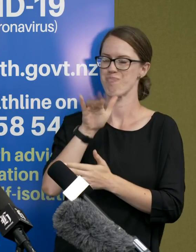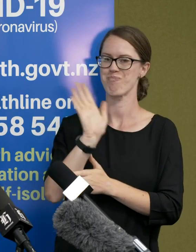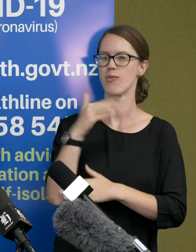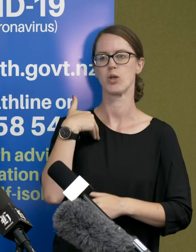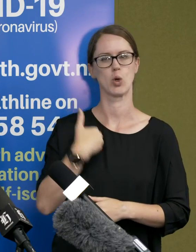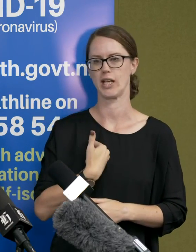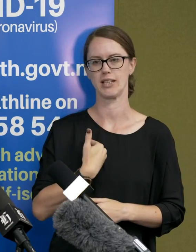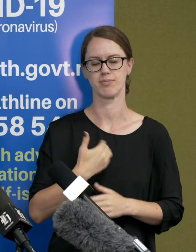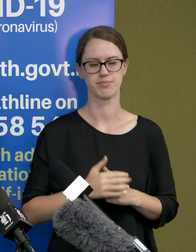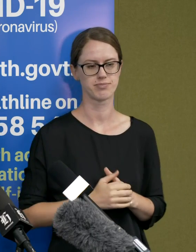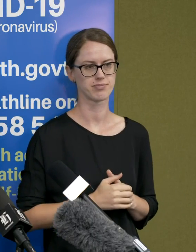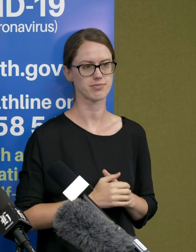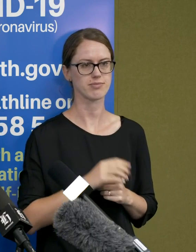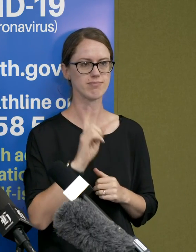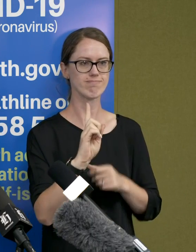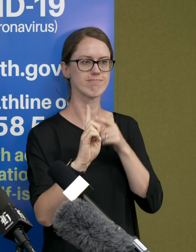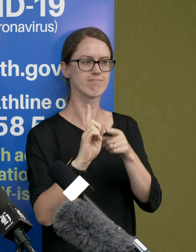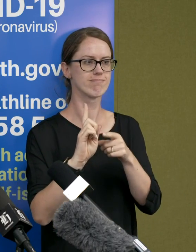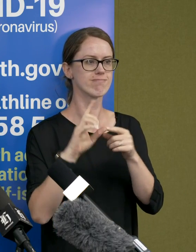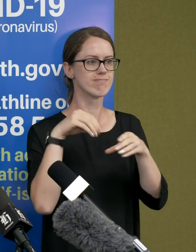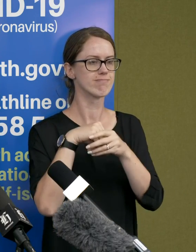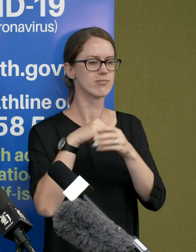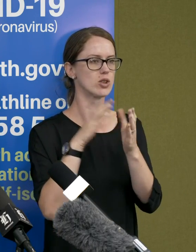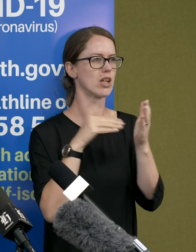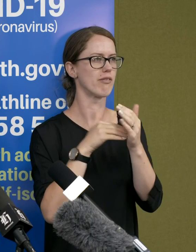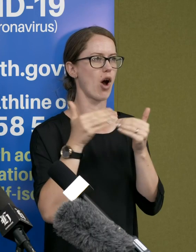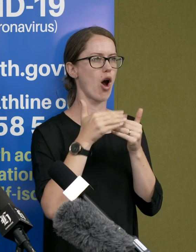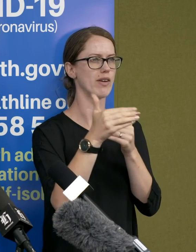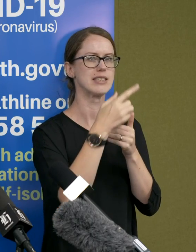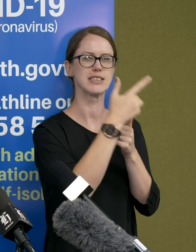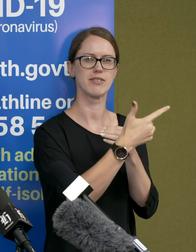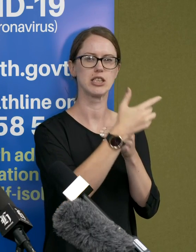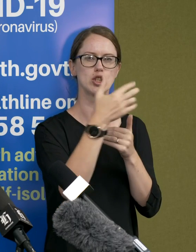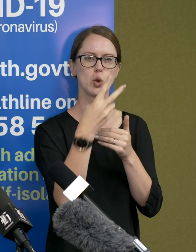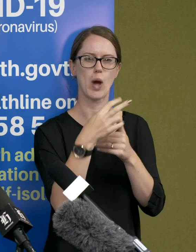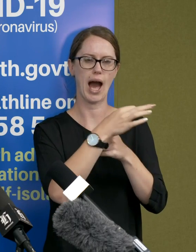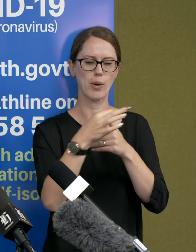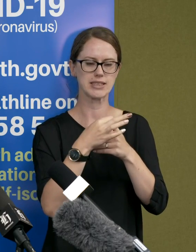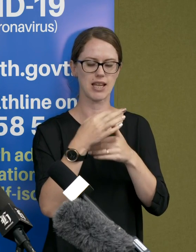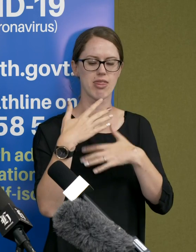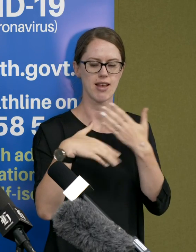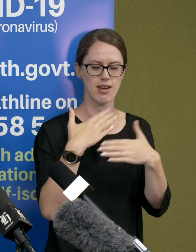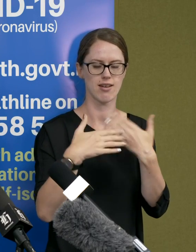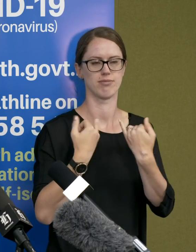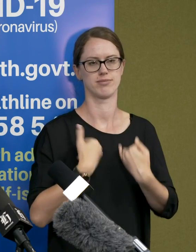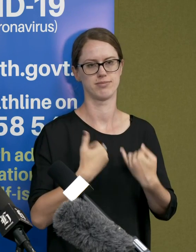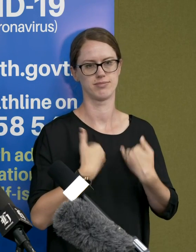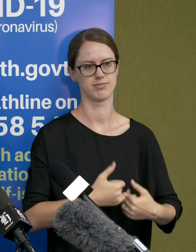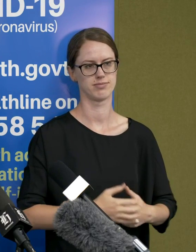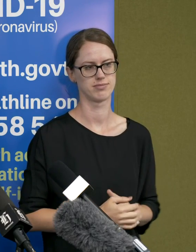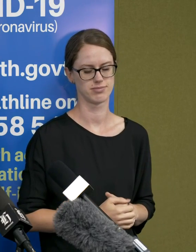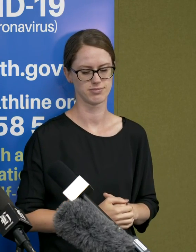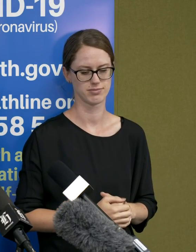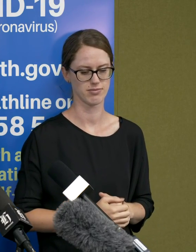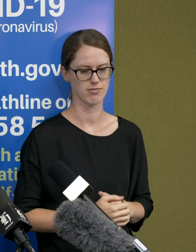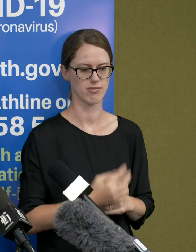he was on. He had been in New Zealand for longer than 72 hours before he developed symptoms. Now,